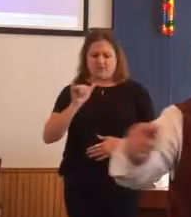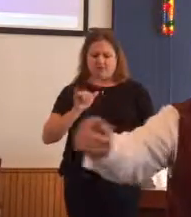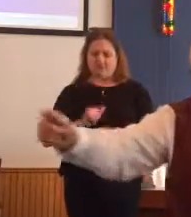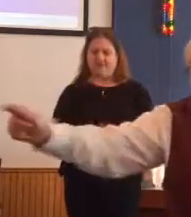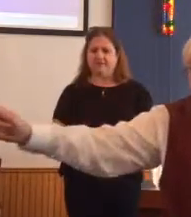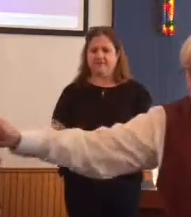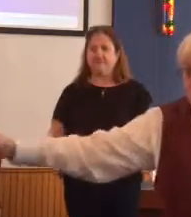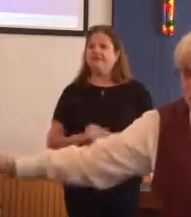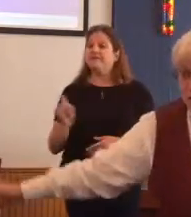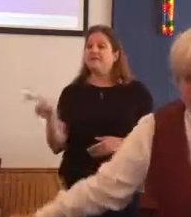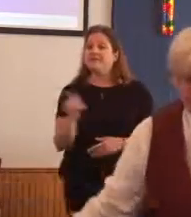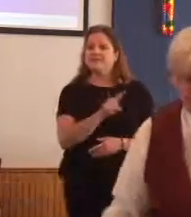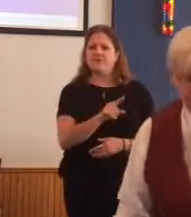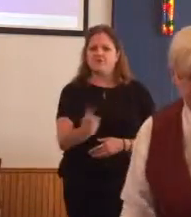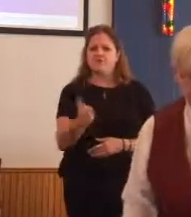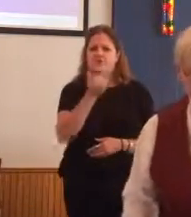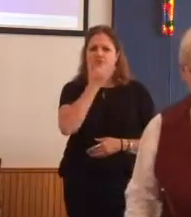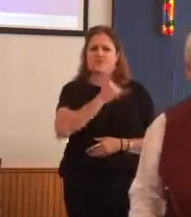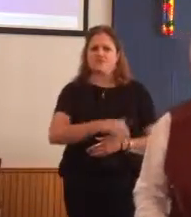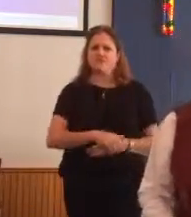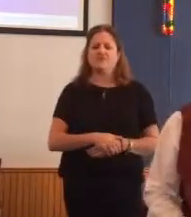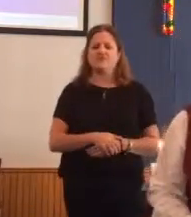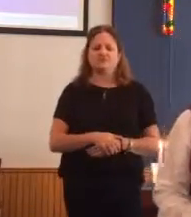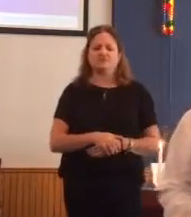you are all wrong.